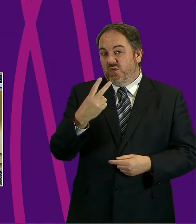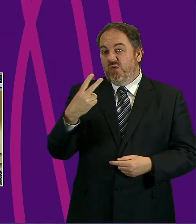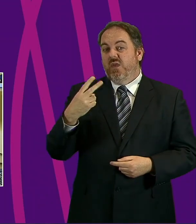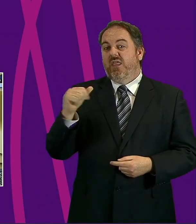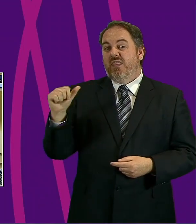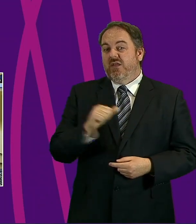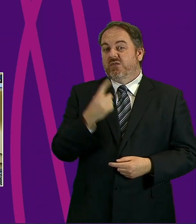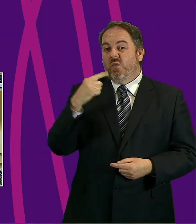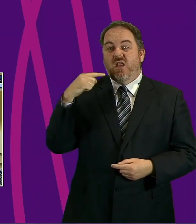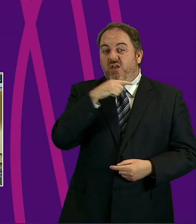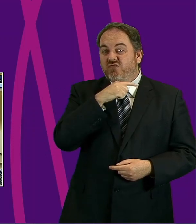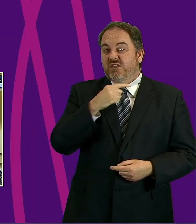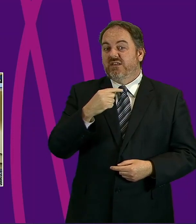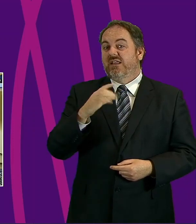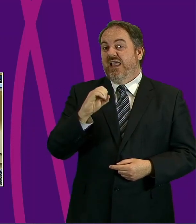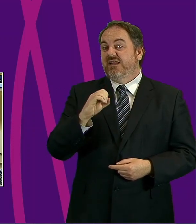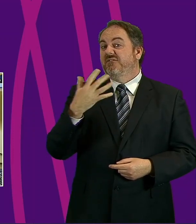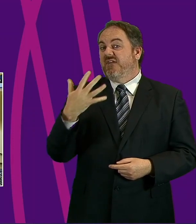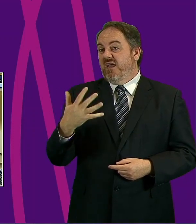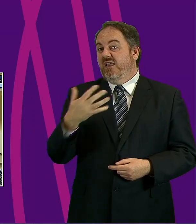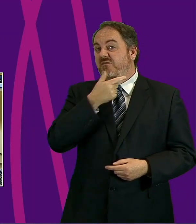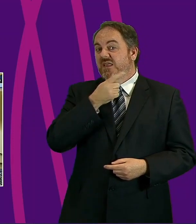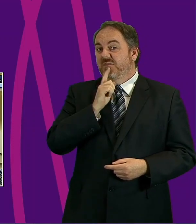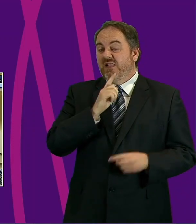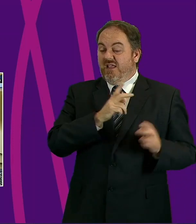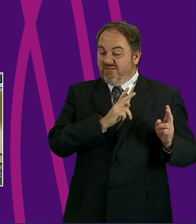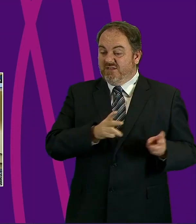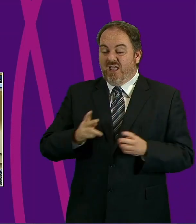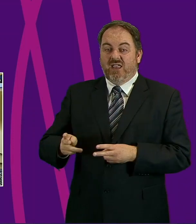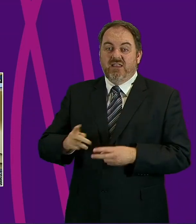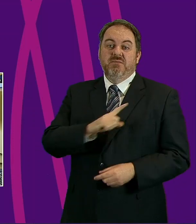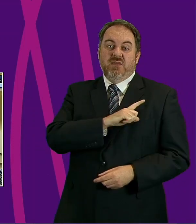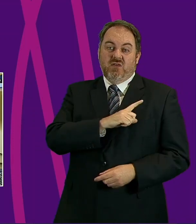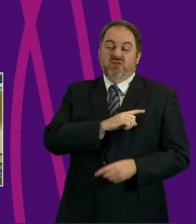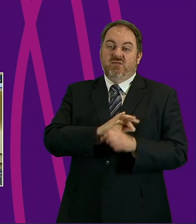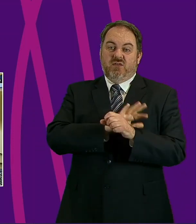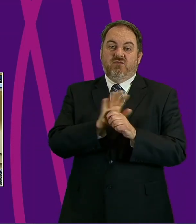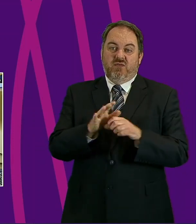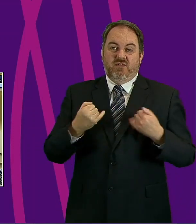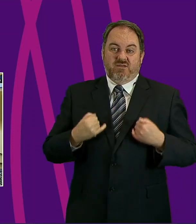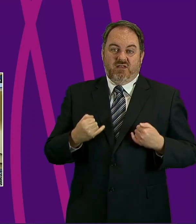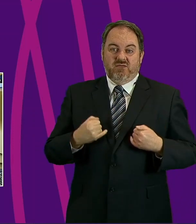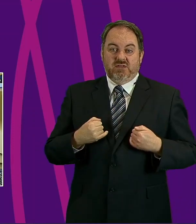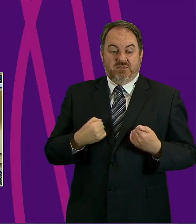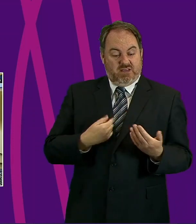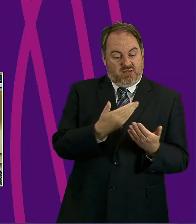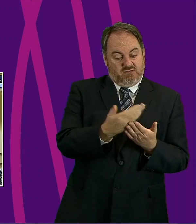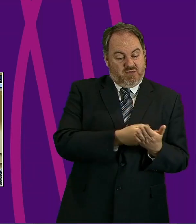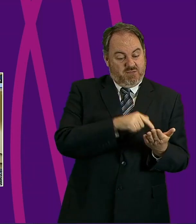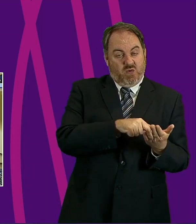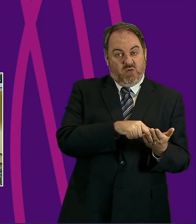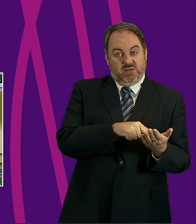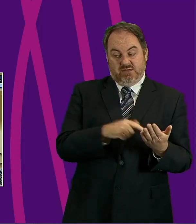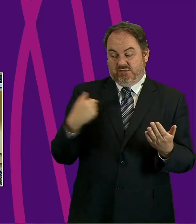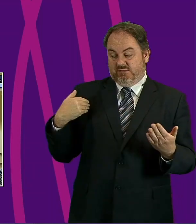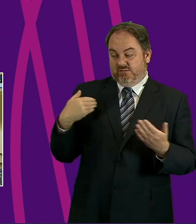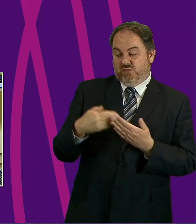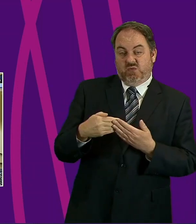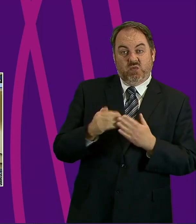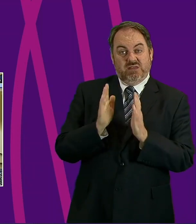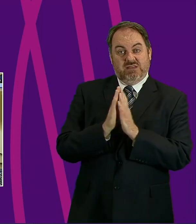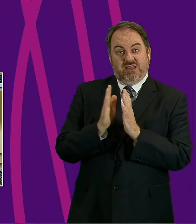2,105 deaths had been registered of people who had tested positive for the virus. However, today's report shows that by Sunday, the total number of